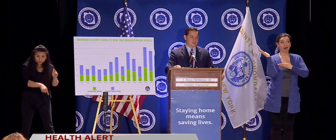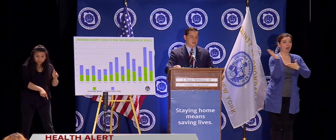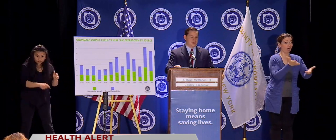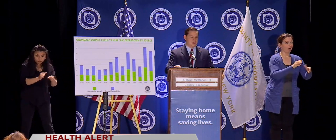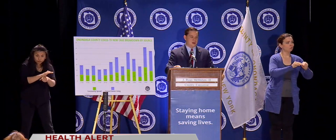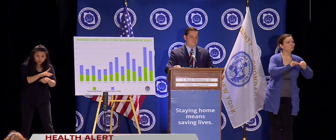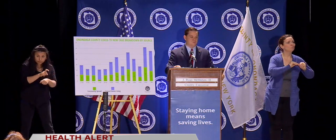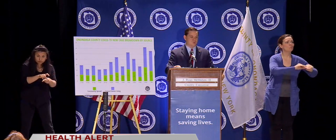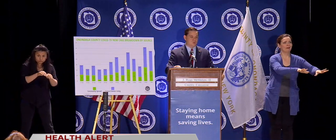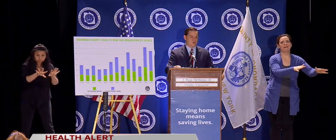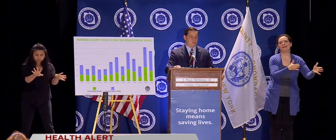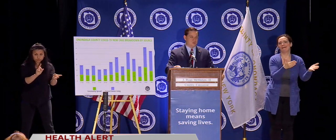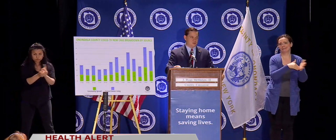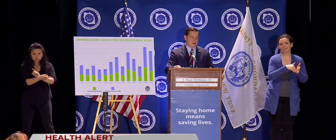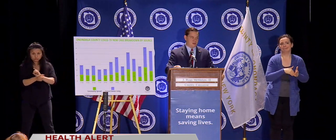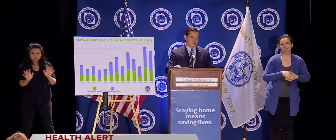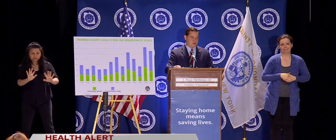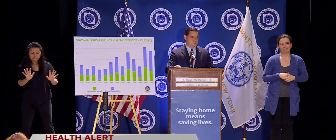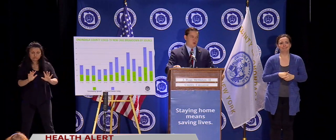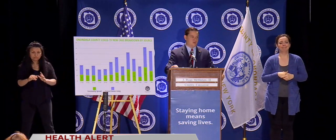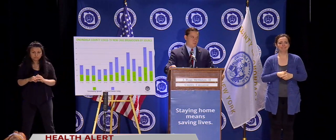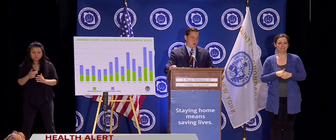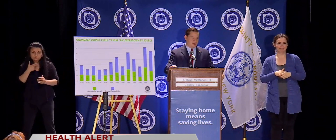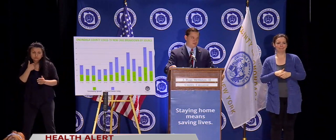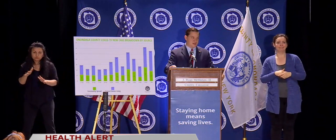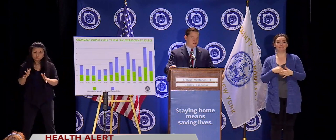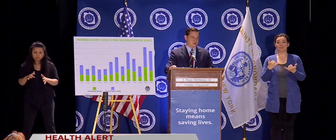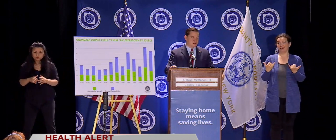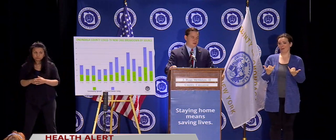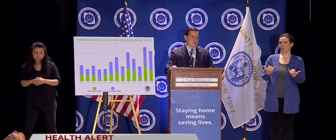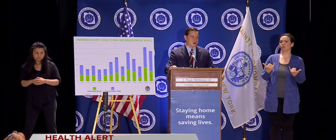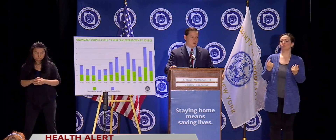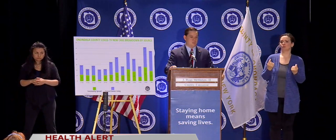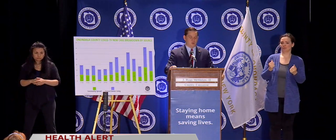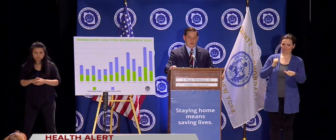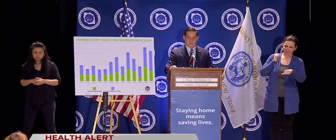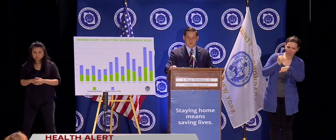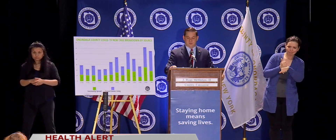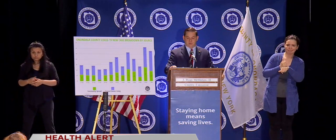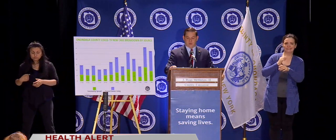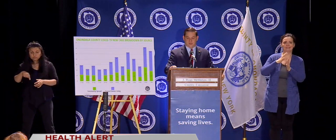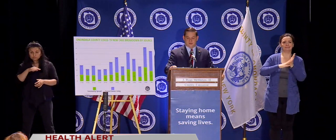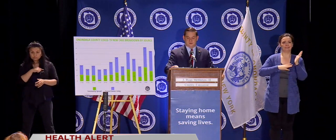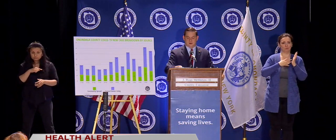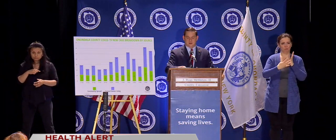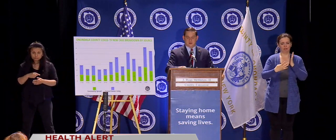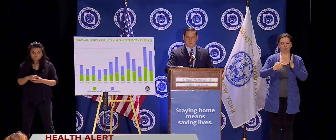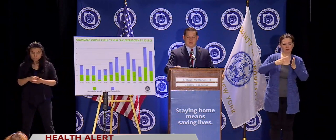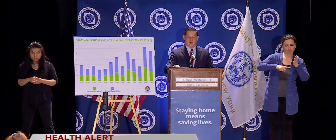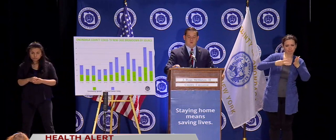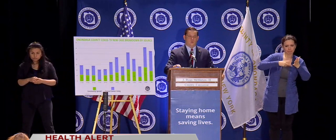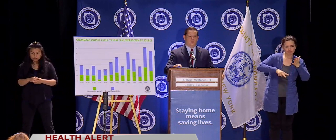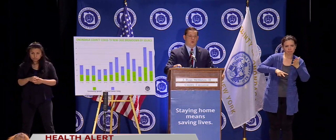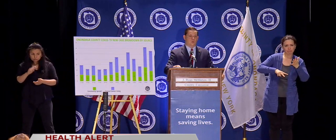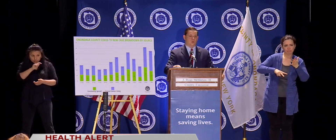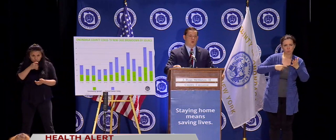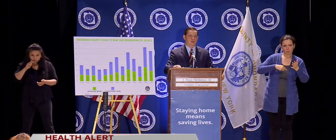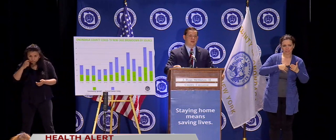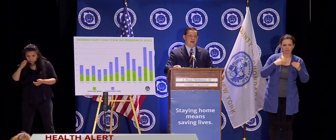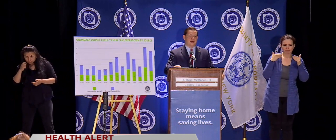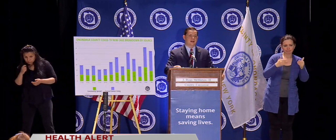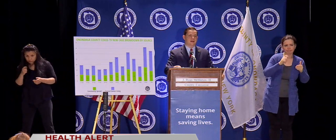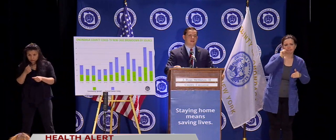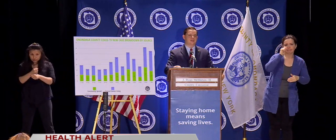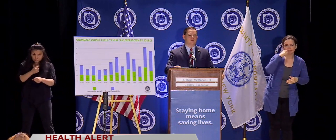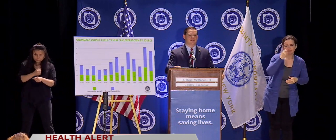buildings, with our emergency management as part of our proactive testing program with the employees. And we're